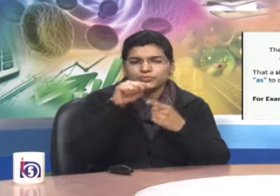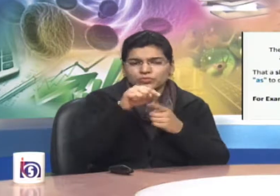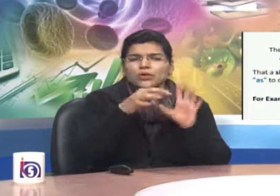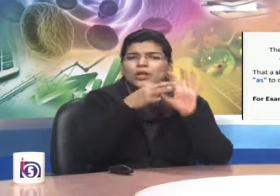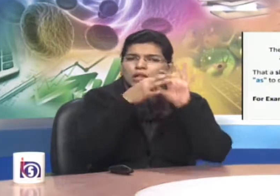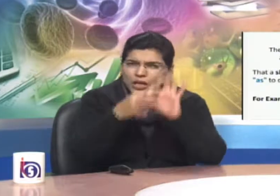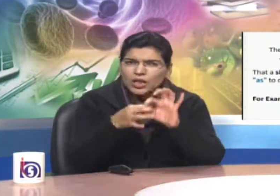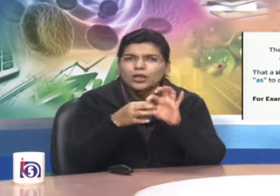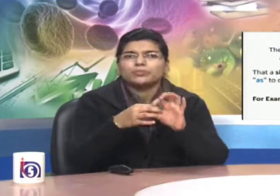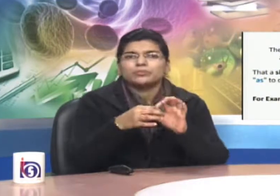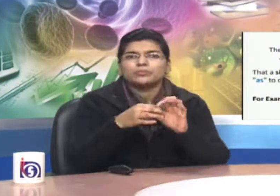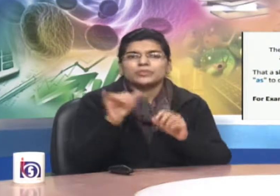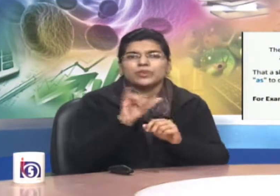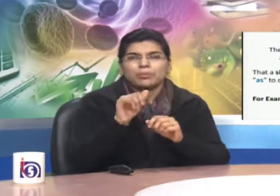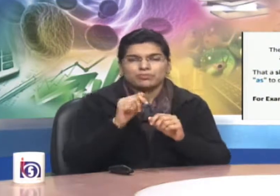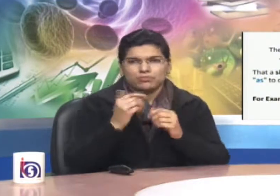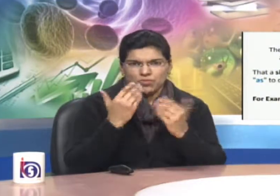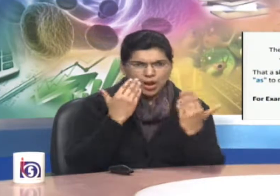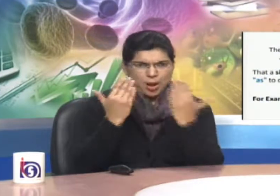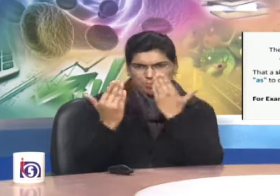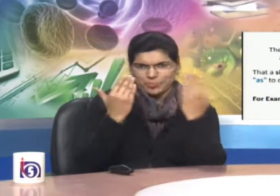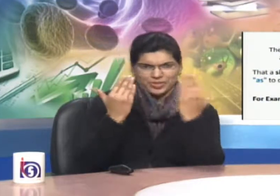uses the words